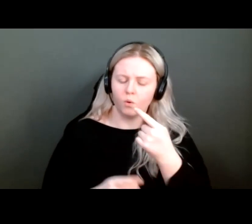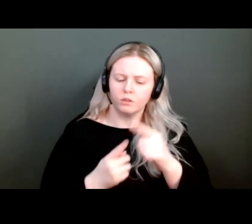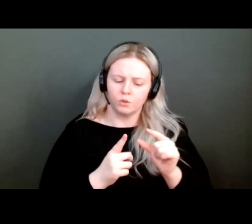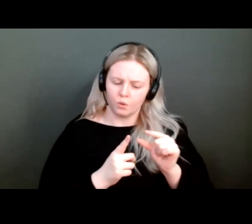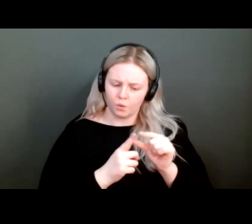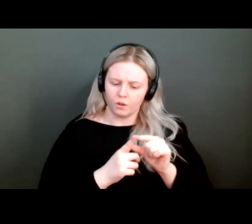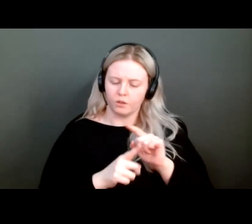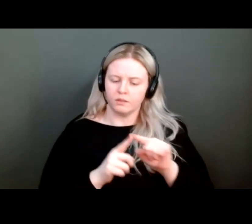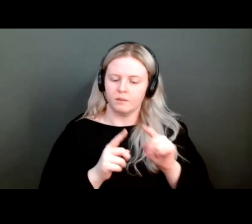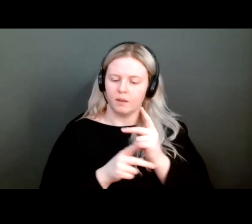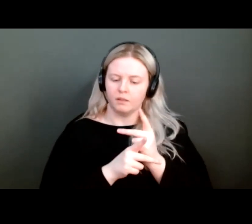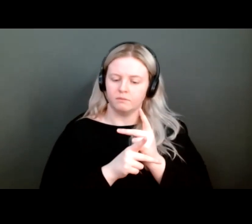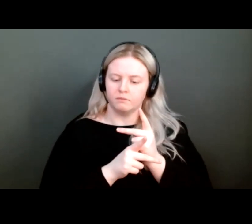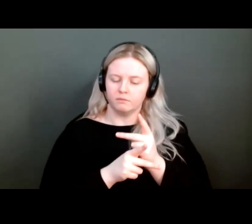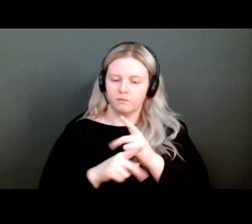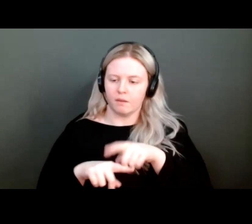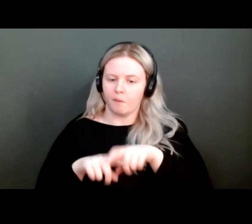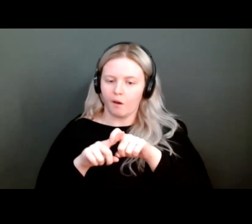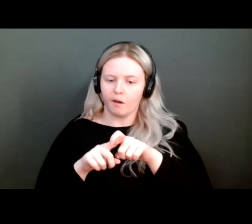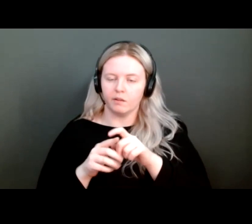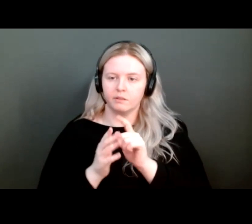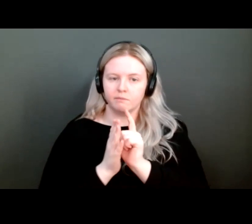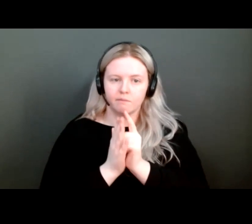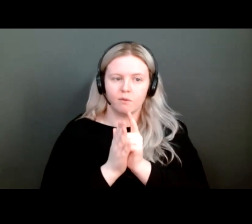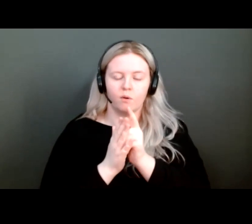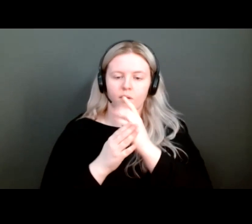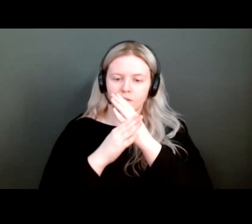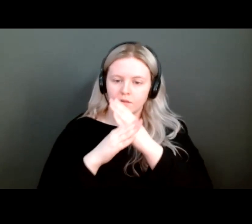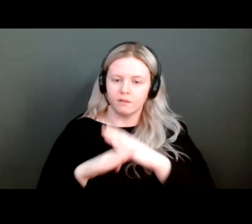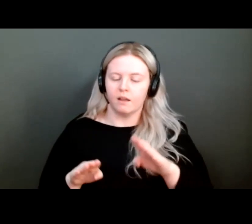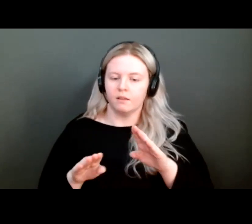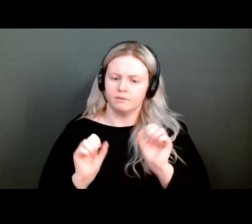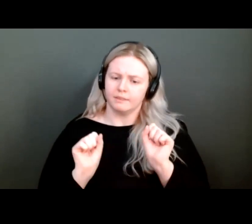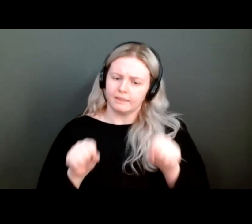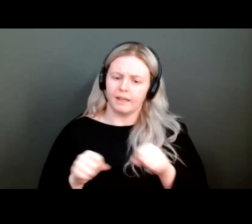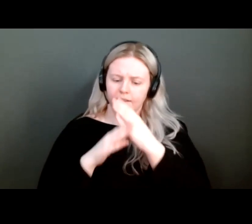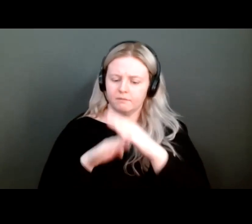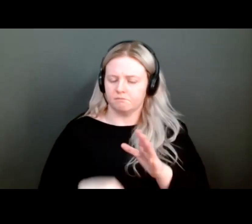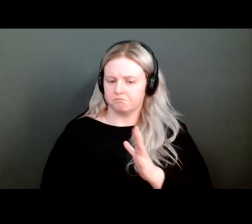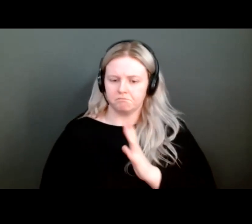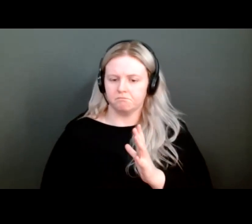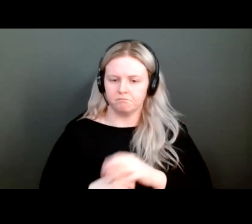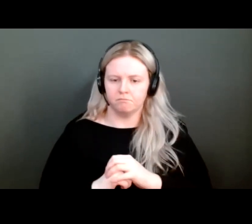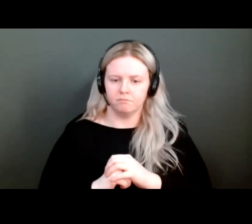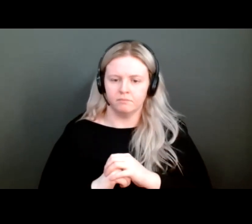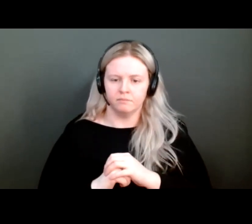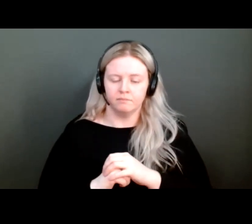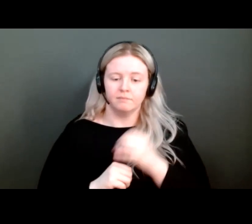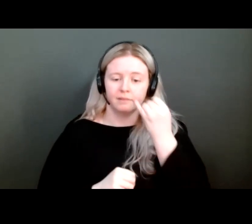pause. Our moments of silence are okay. Believe what is